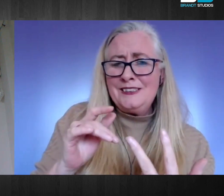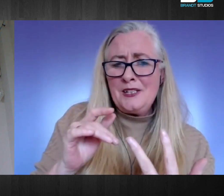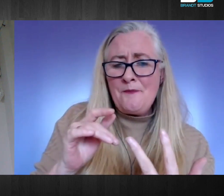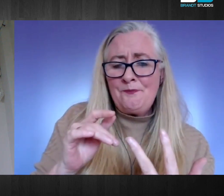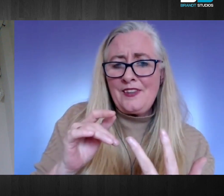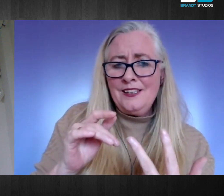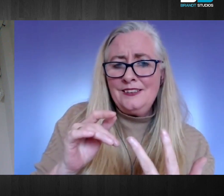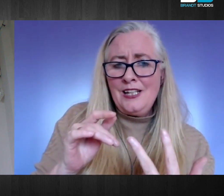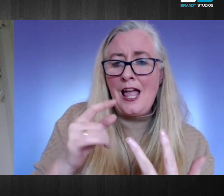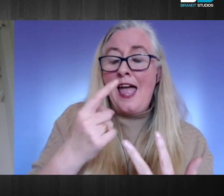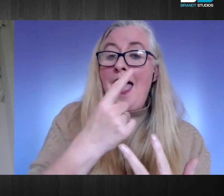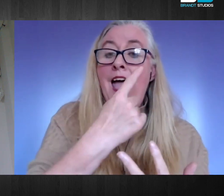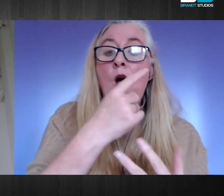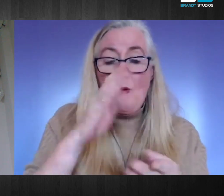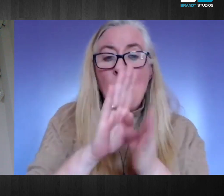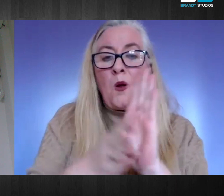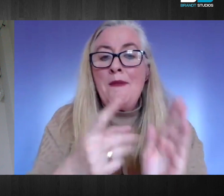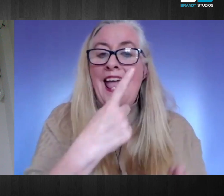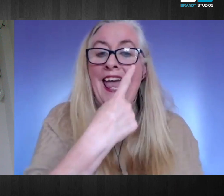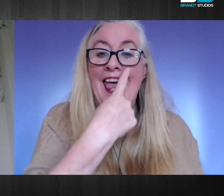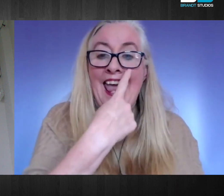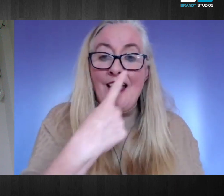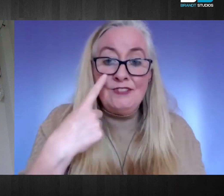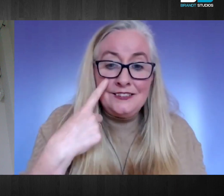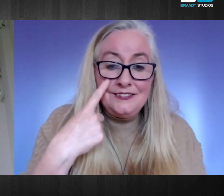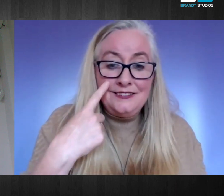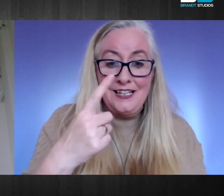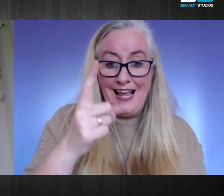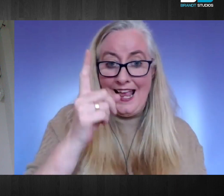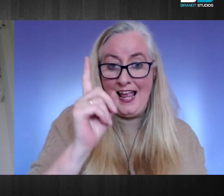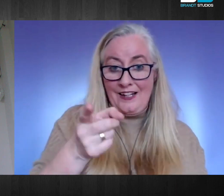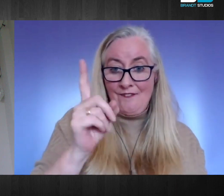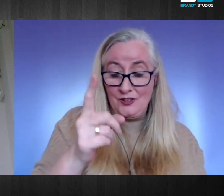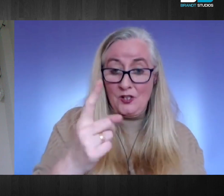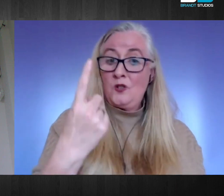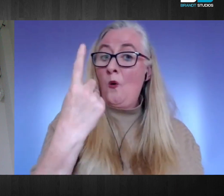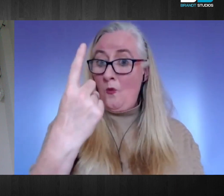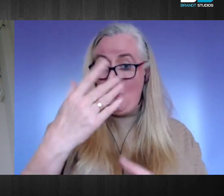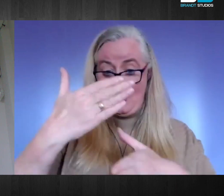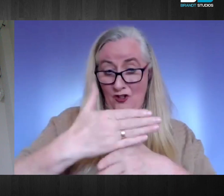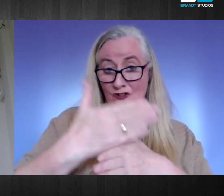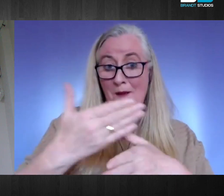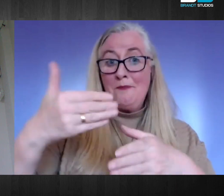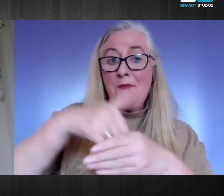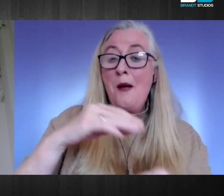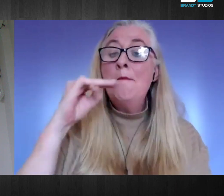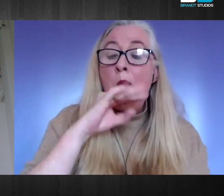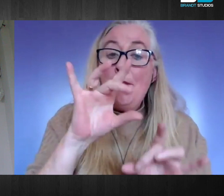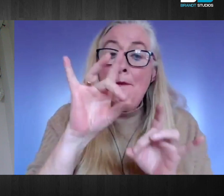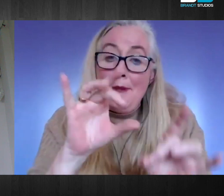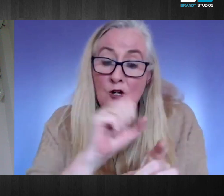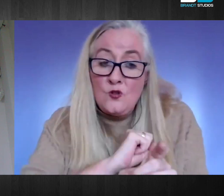evidence advisors. And what one of our jobs is, and the most important one, be to make sure that the